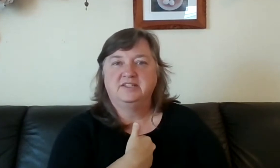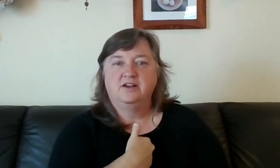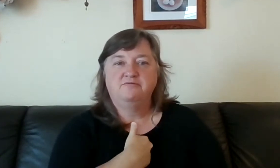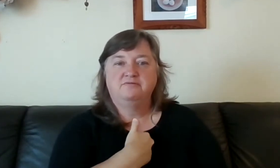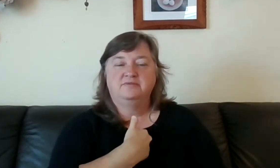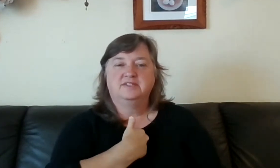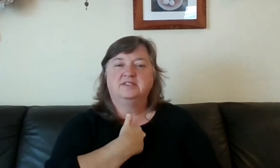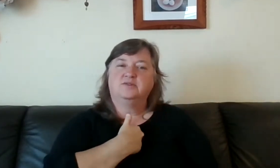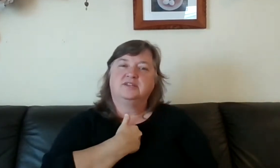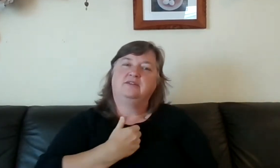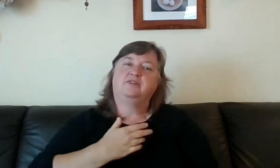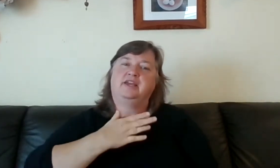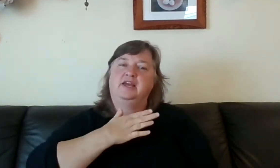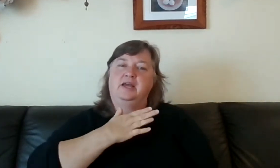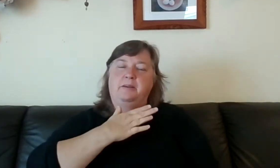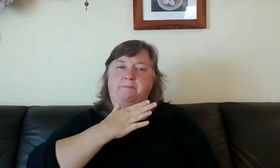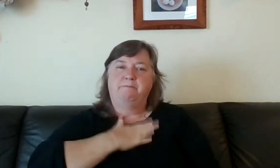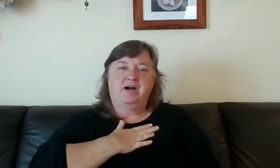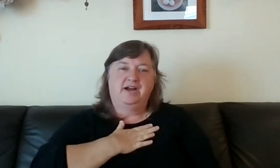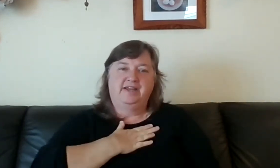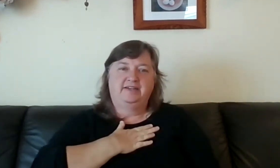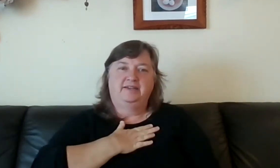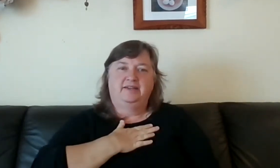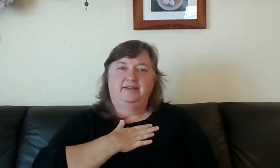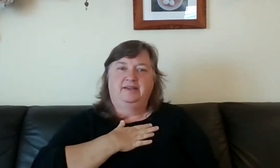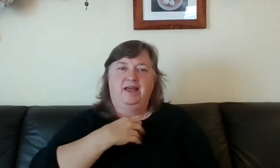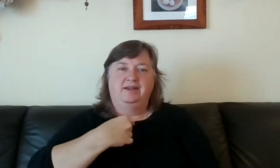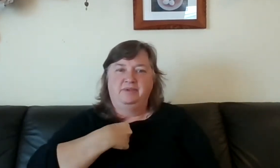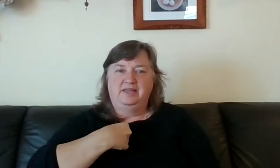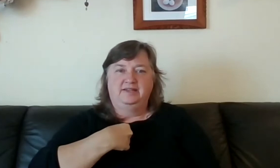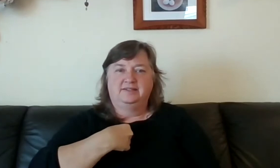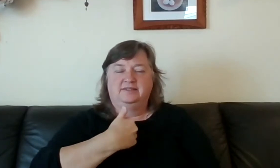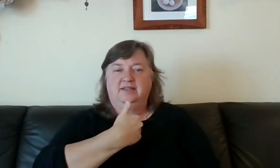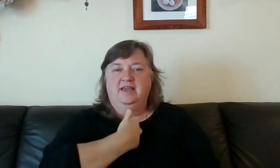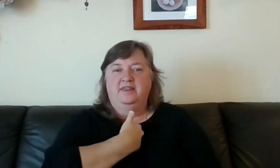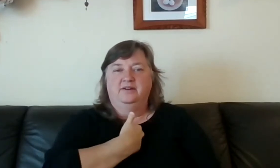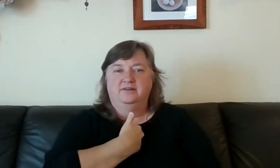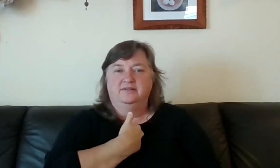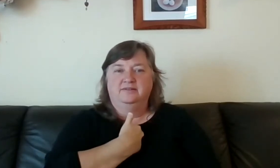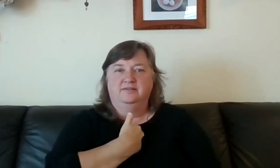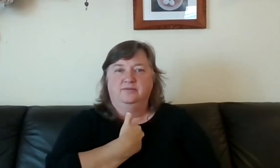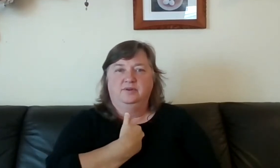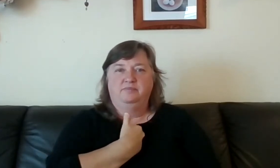myself. So it's kind of like mine and me together would